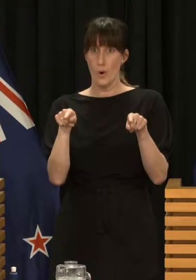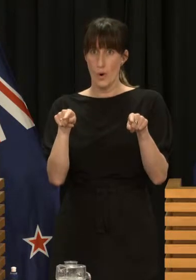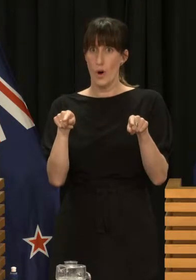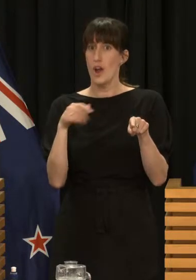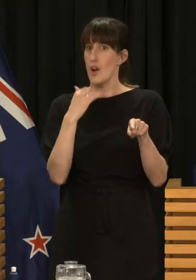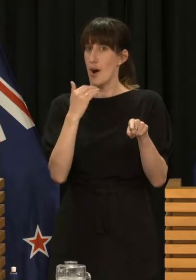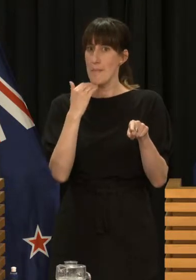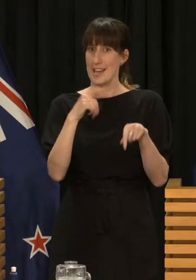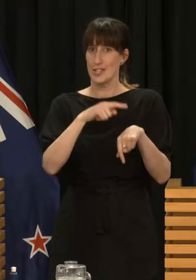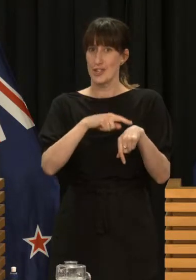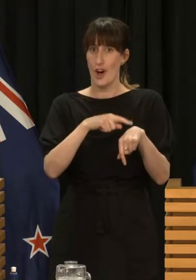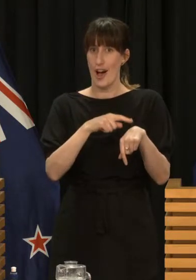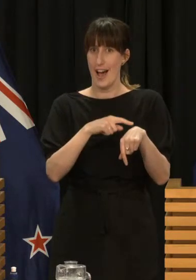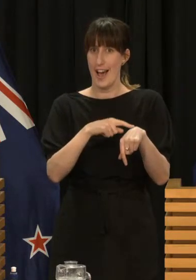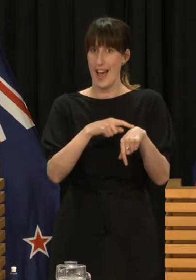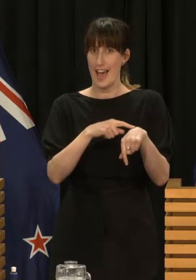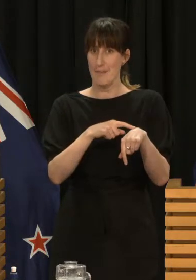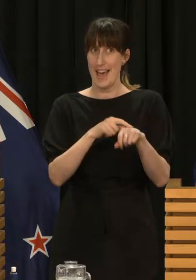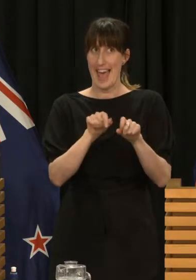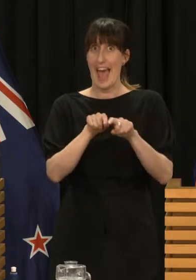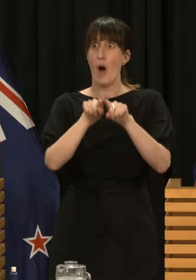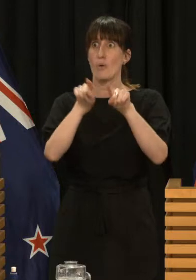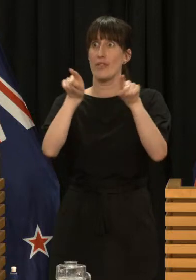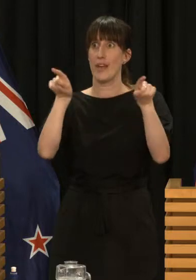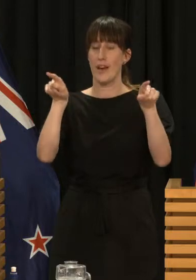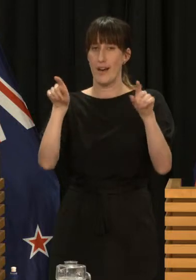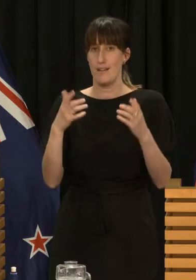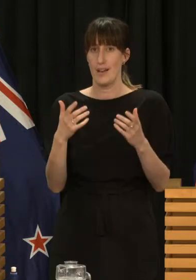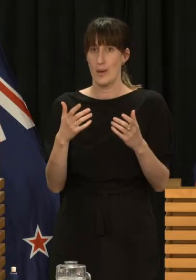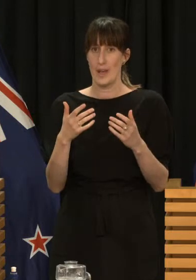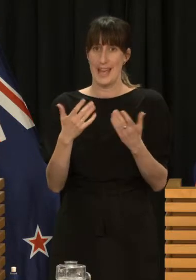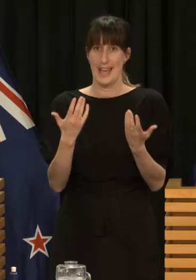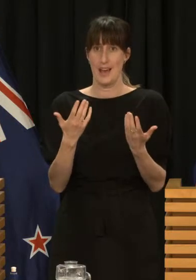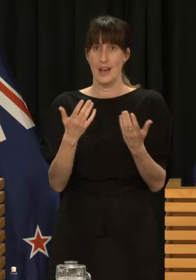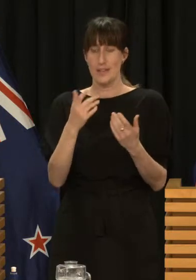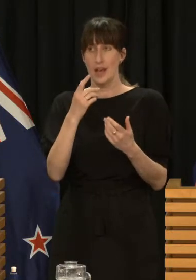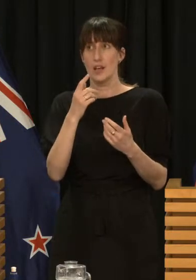not a large chain of transmission out there that we haven't picked up. I